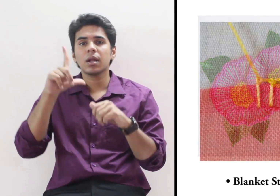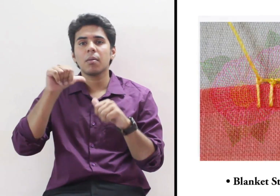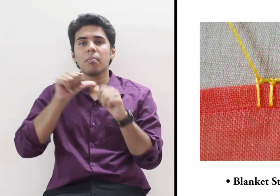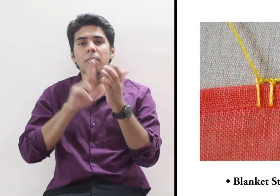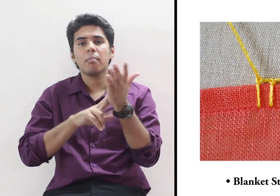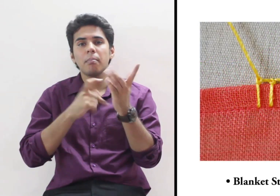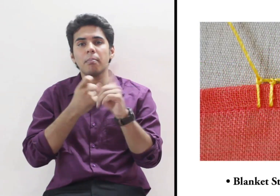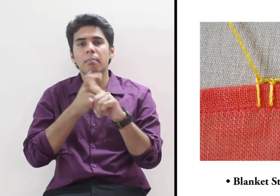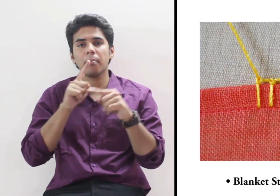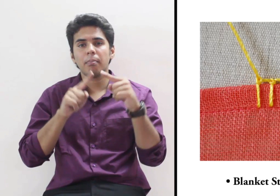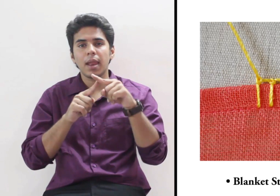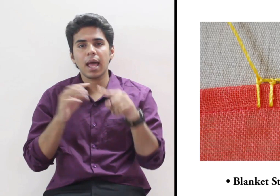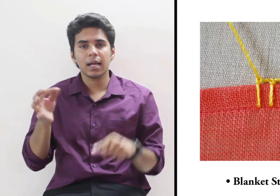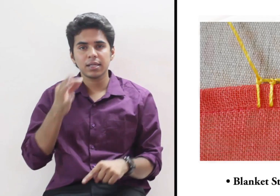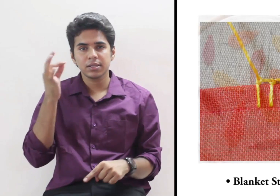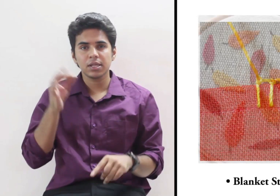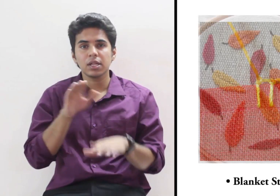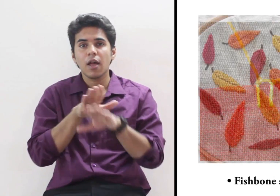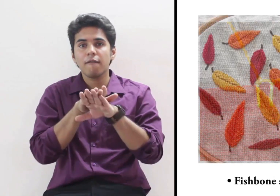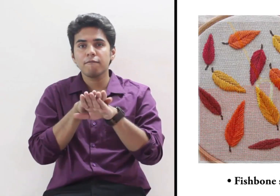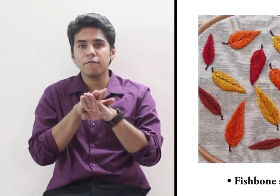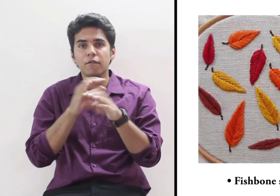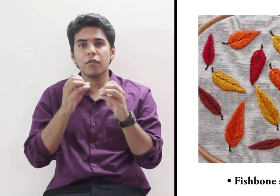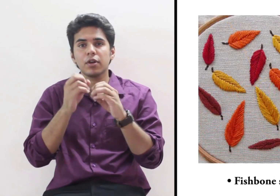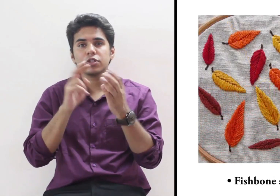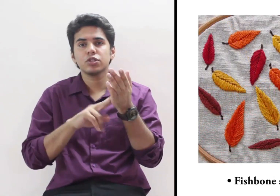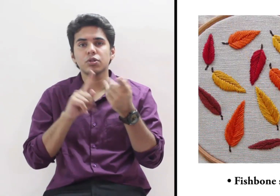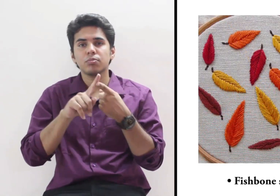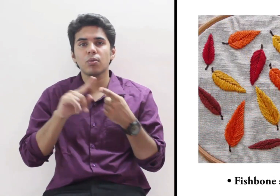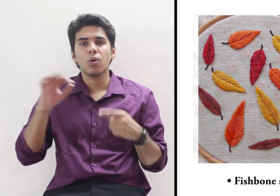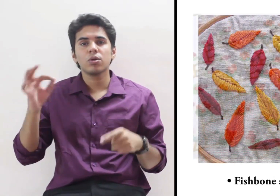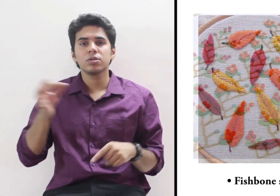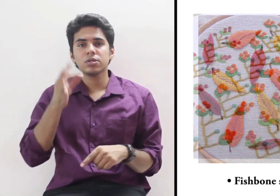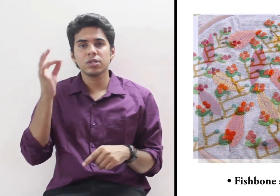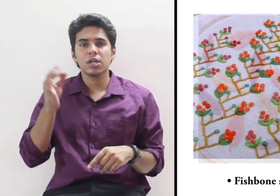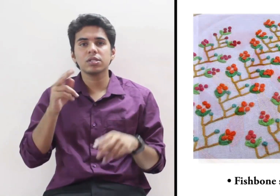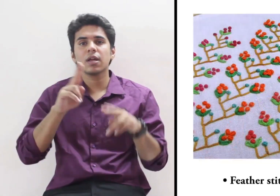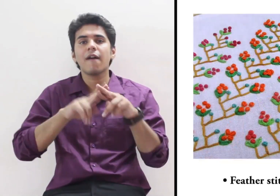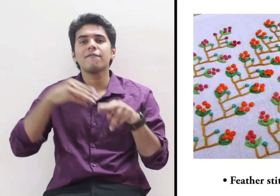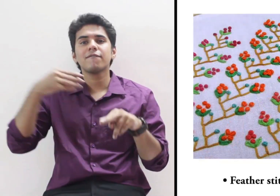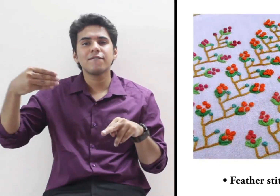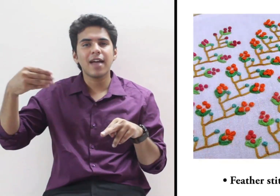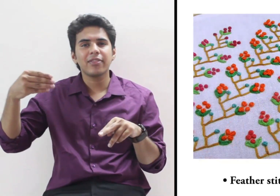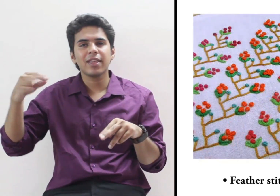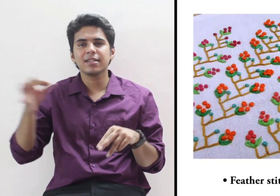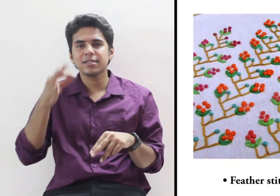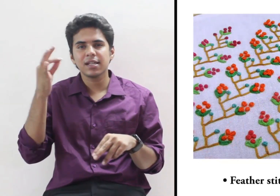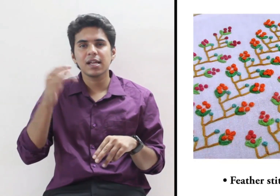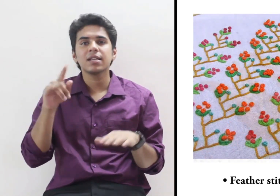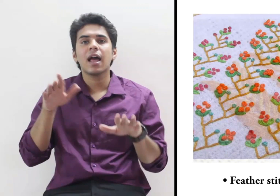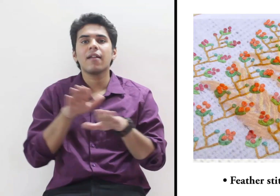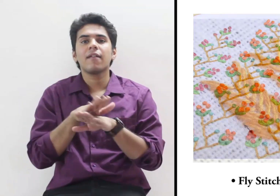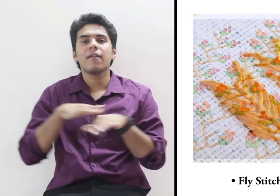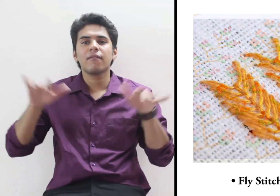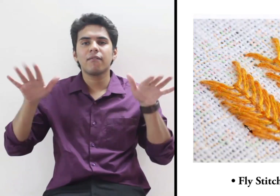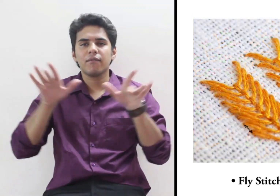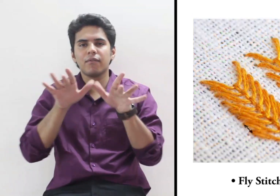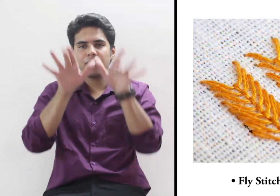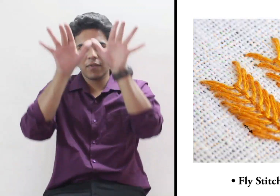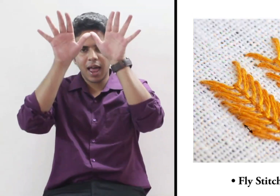blanket stitch, fishbone stitch, feather stitch, fly stitch.